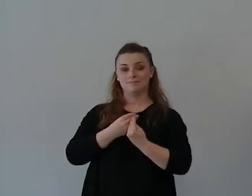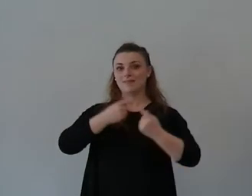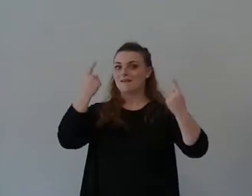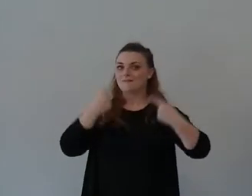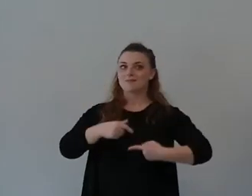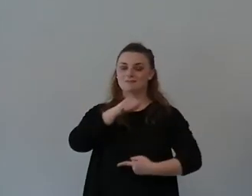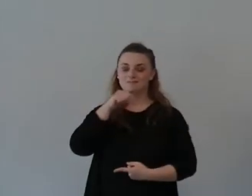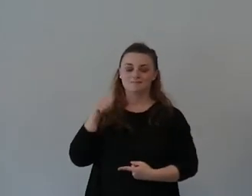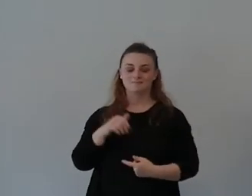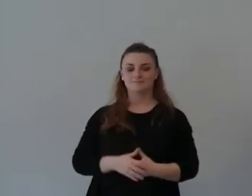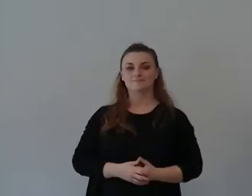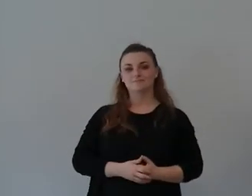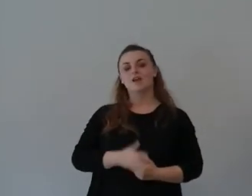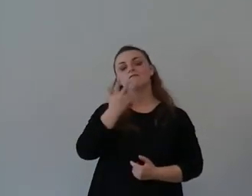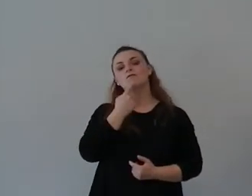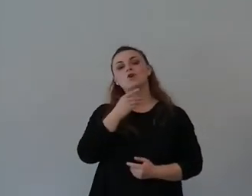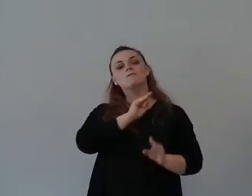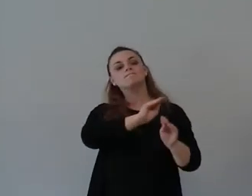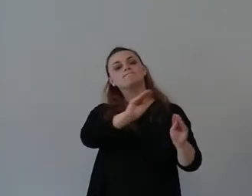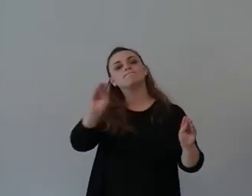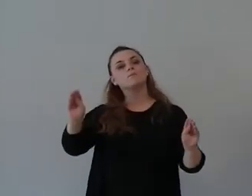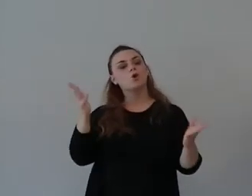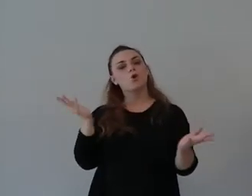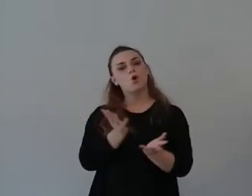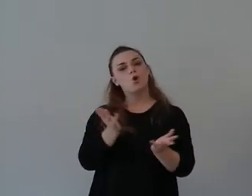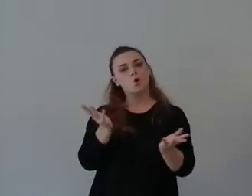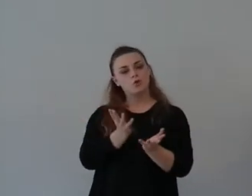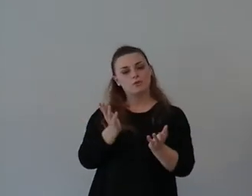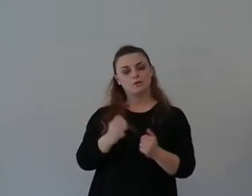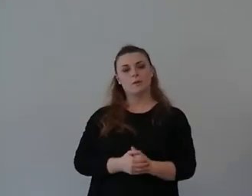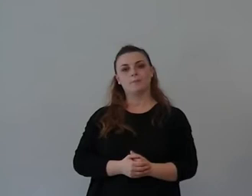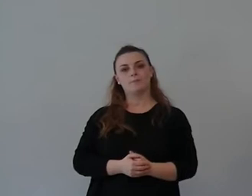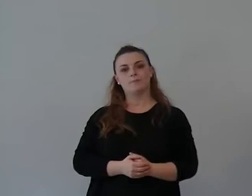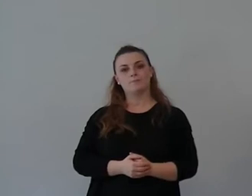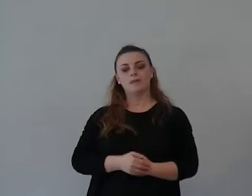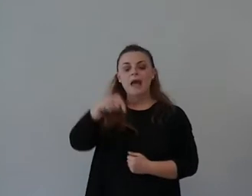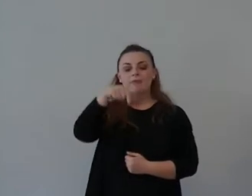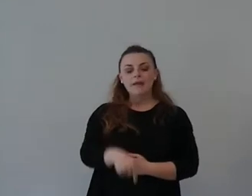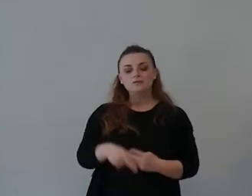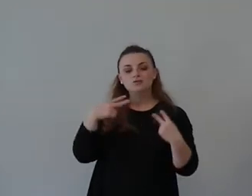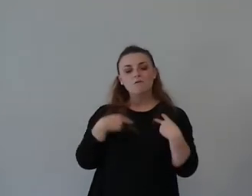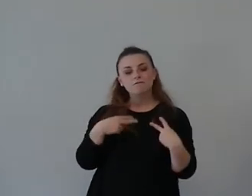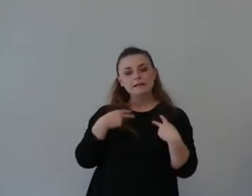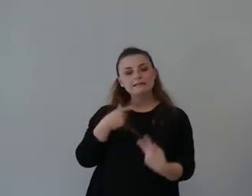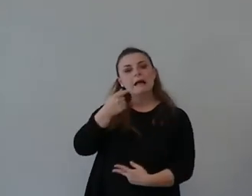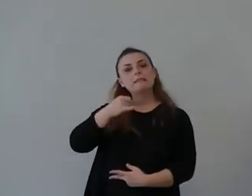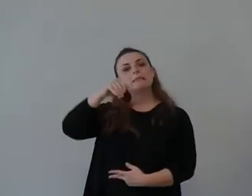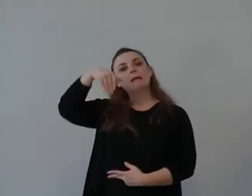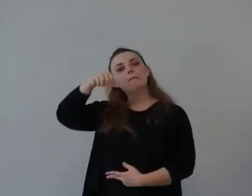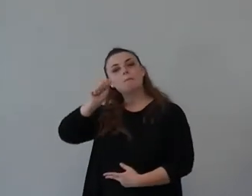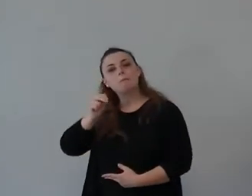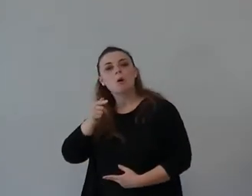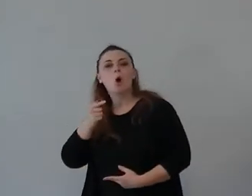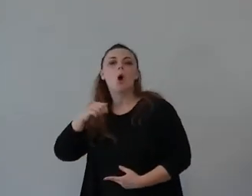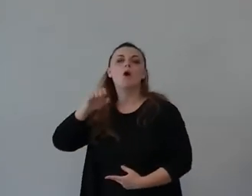vorrei chiedervi di considerare chi è per me un Timoteo attualmente nella mia vita. Is there somebody you know